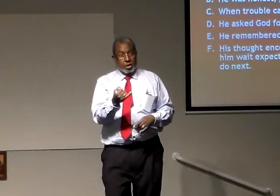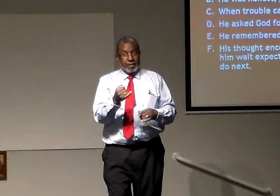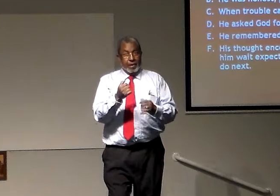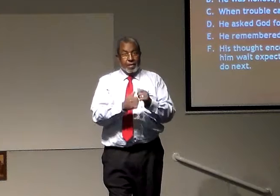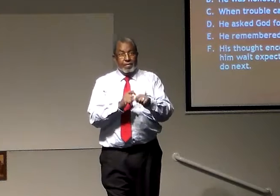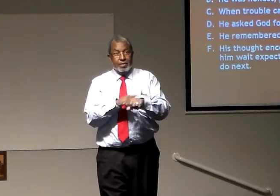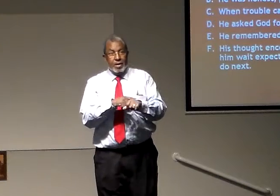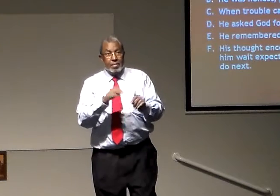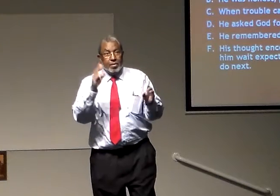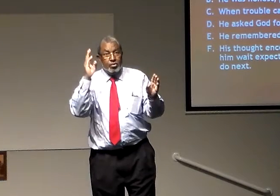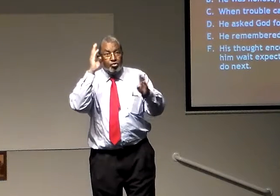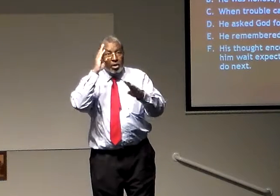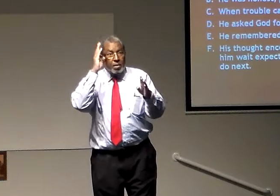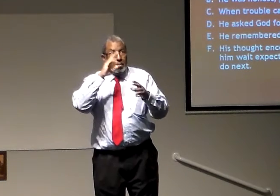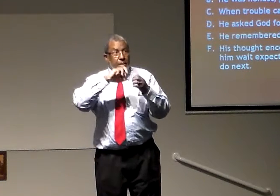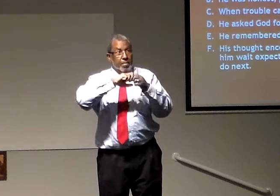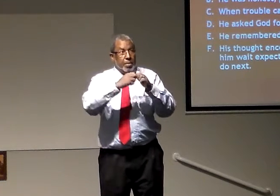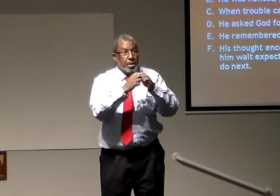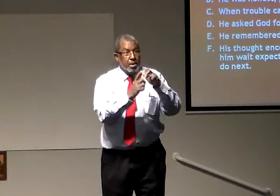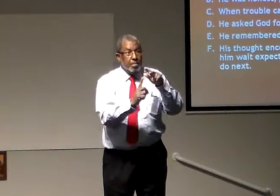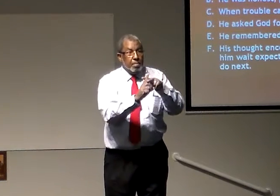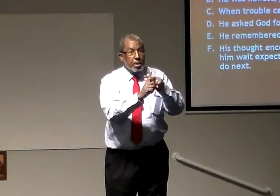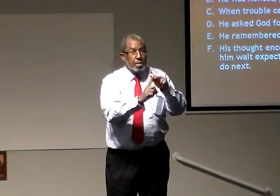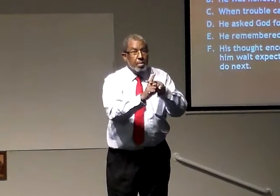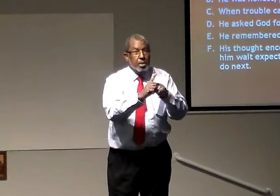And Joseph asked God for help.